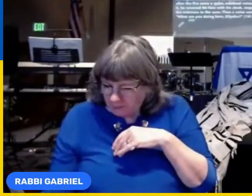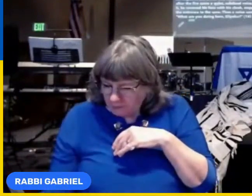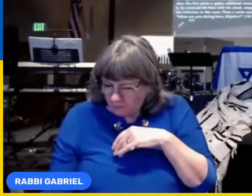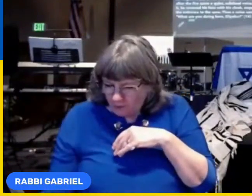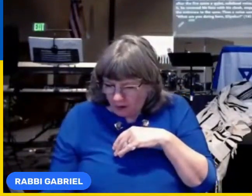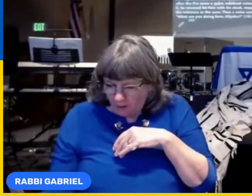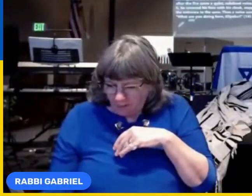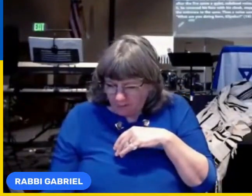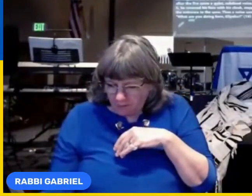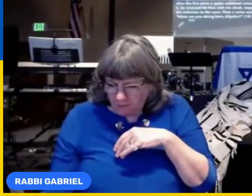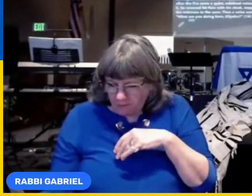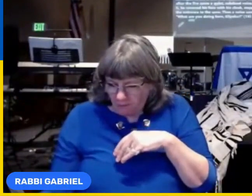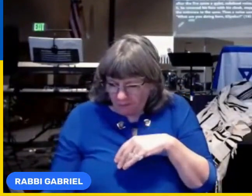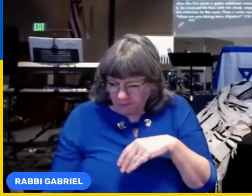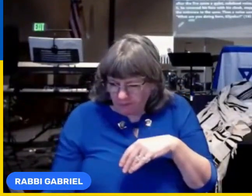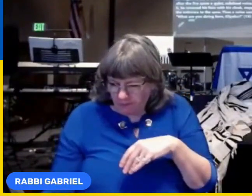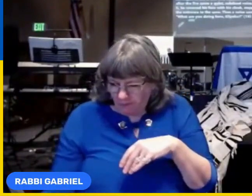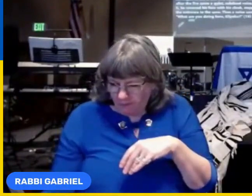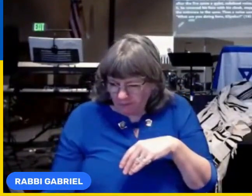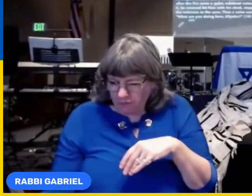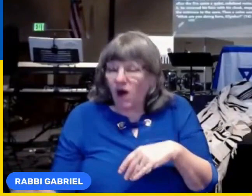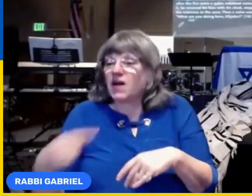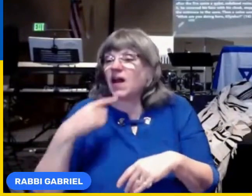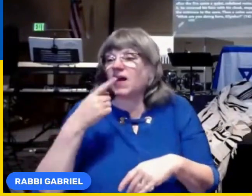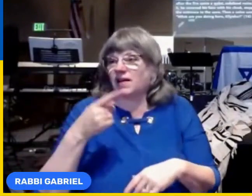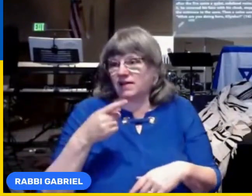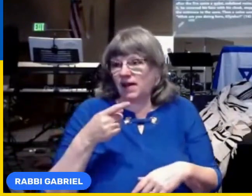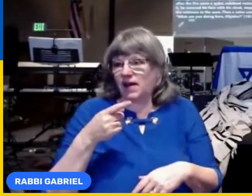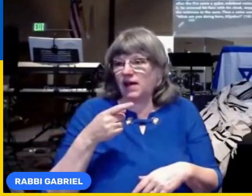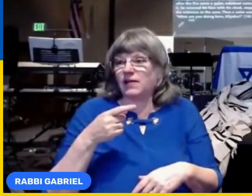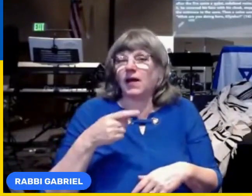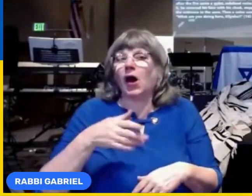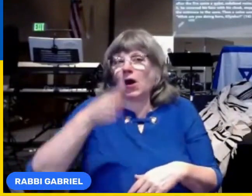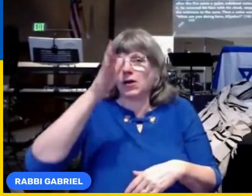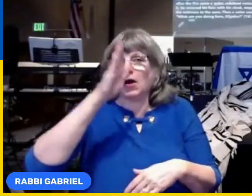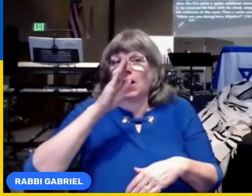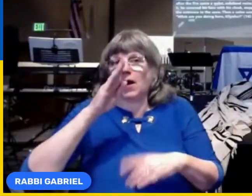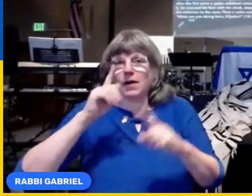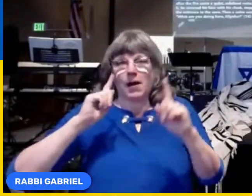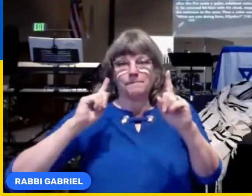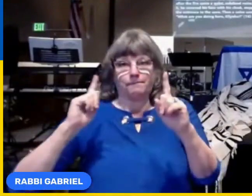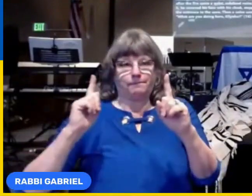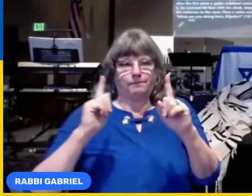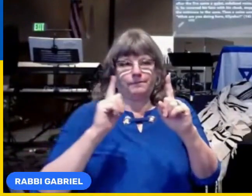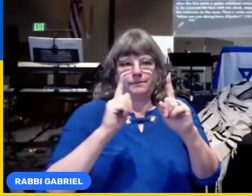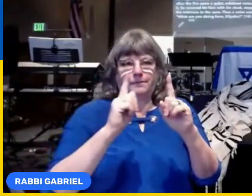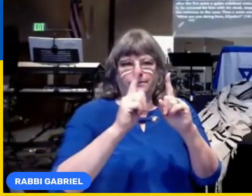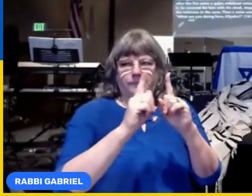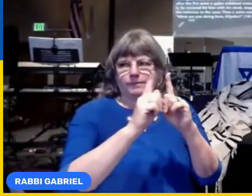And as he did with Moshe, Hashem passed by in front of Elijah.